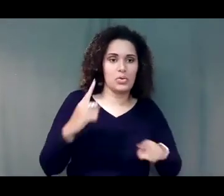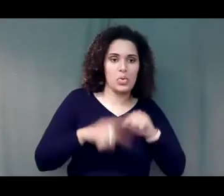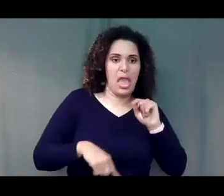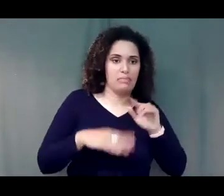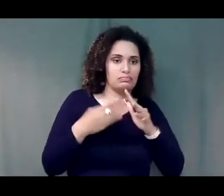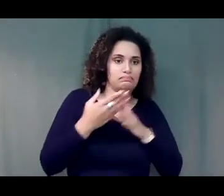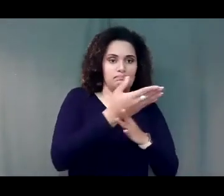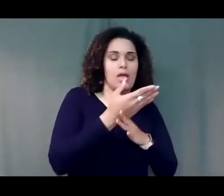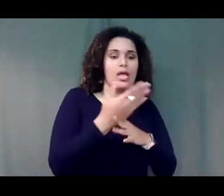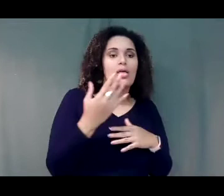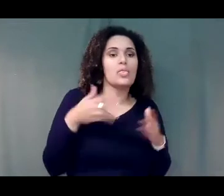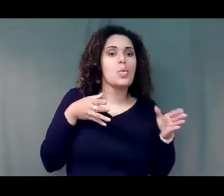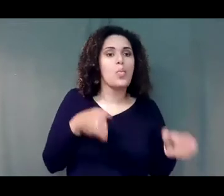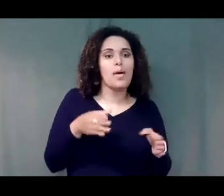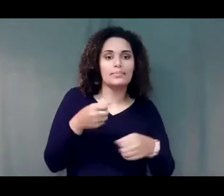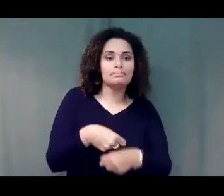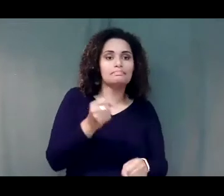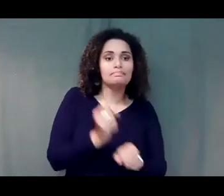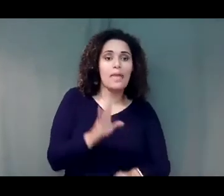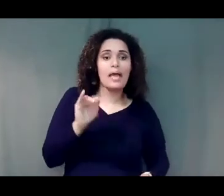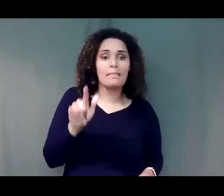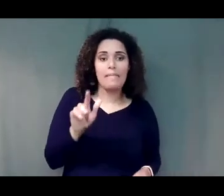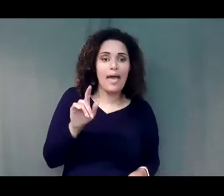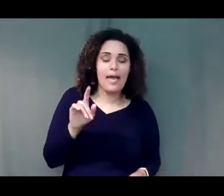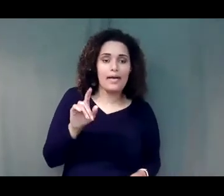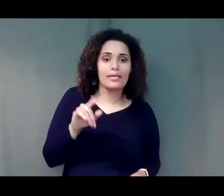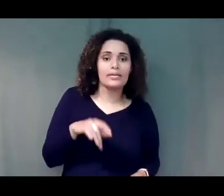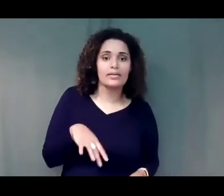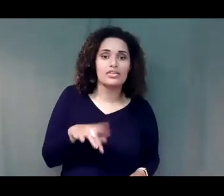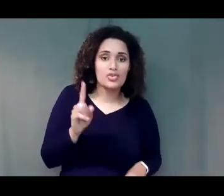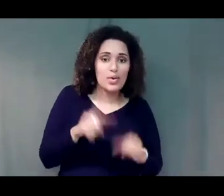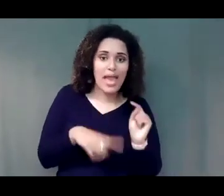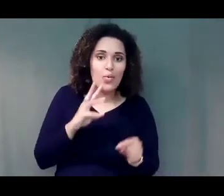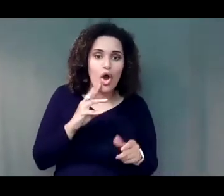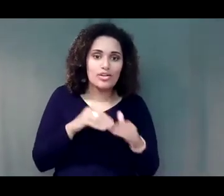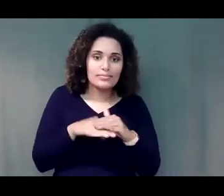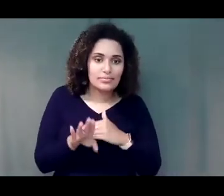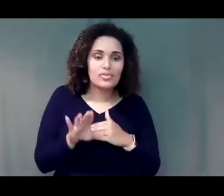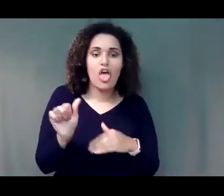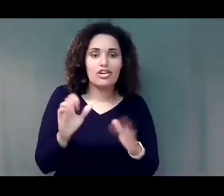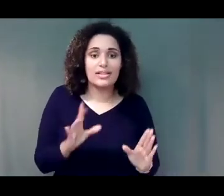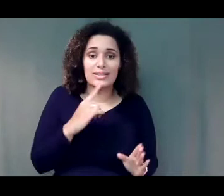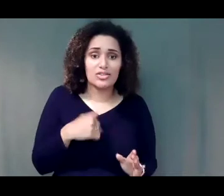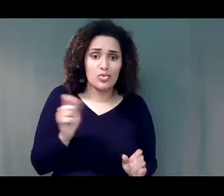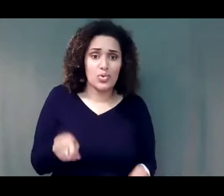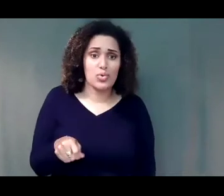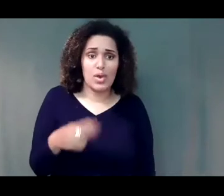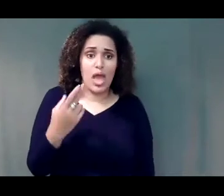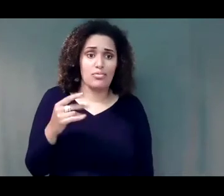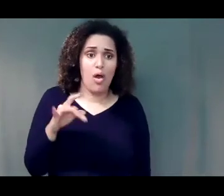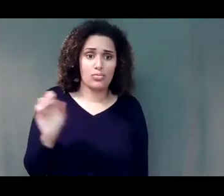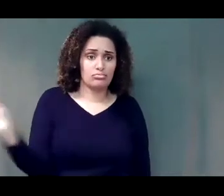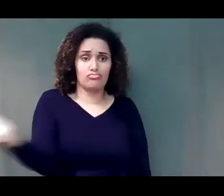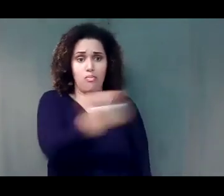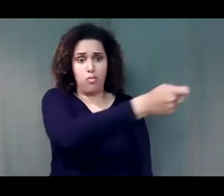the bales are made, the way the straw goes this way. You kind of can't get water in. In fact, our architect said, again, she's like, you can take a hose and just like shoot it at the